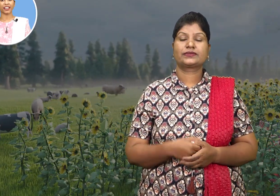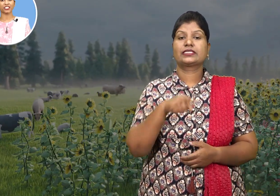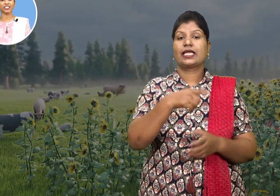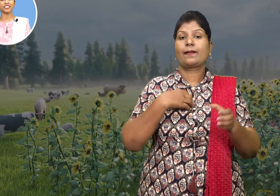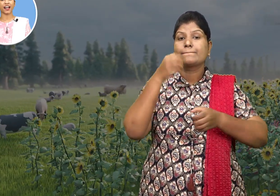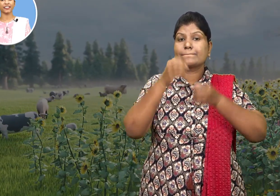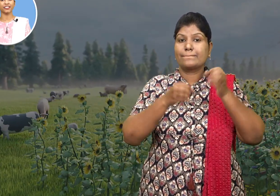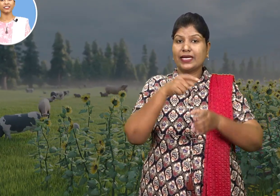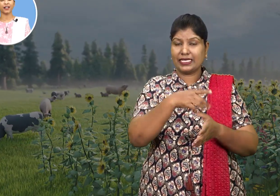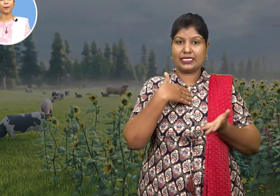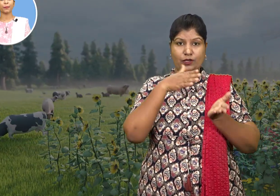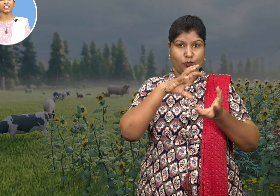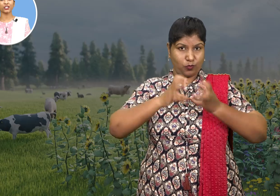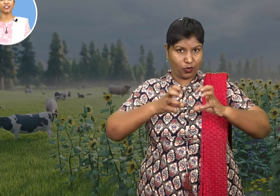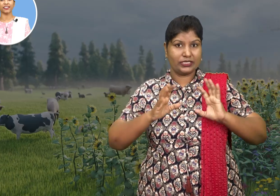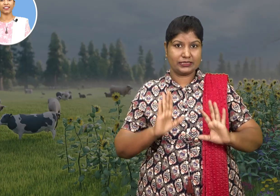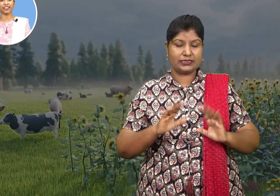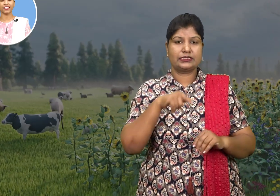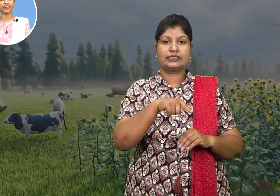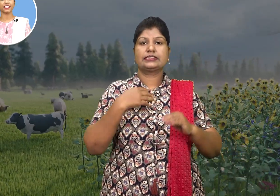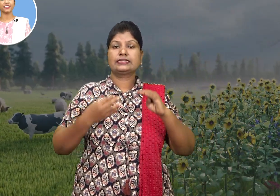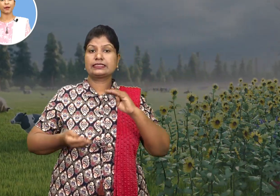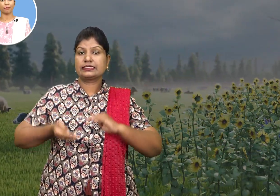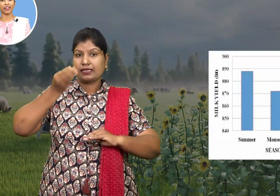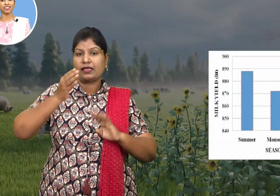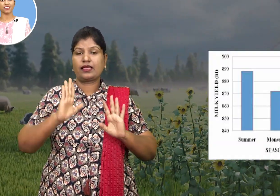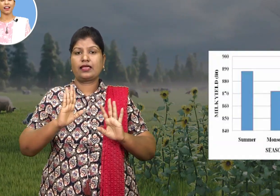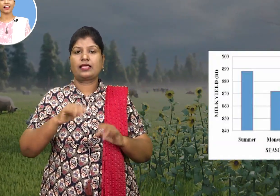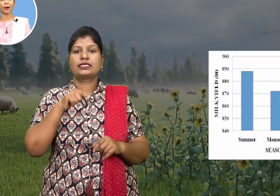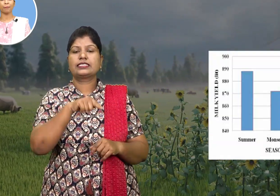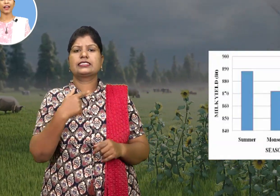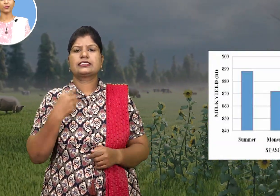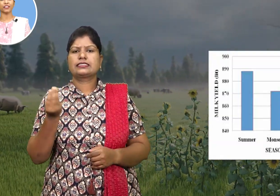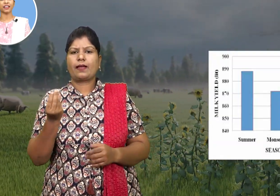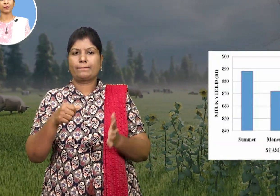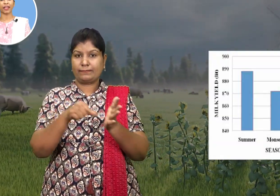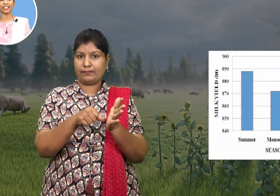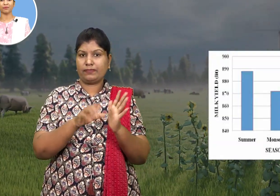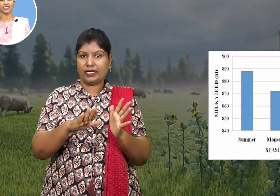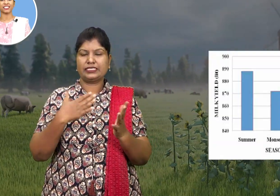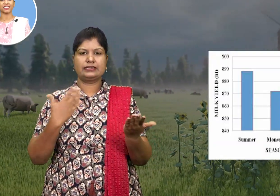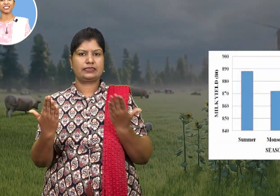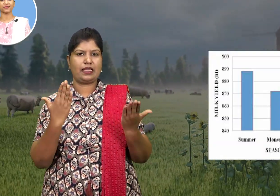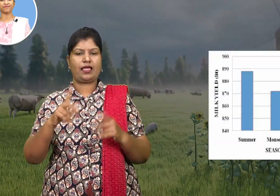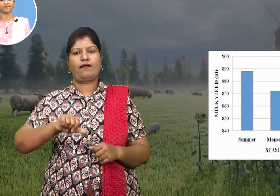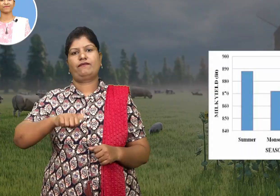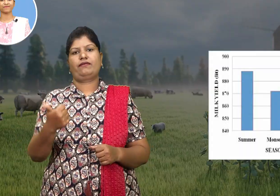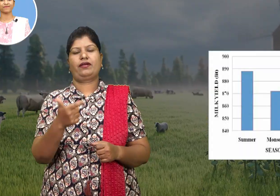Milk production is higher, particularly in some months compared with the remaining